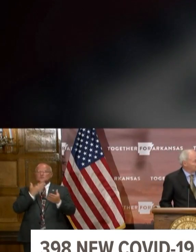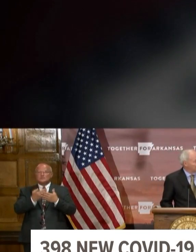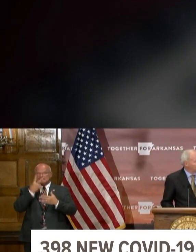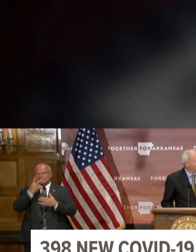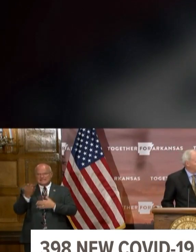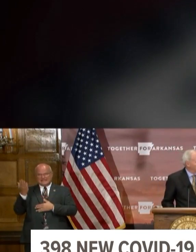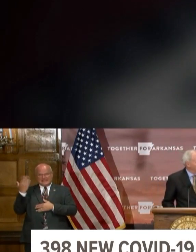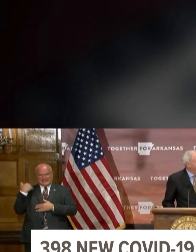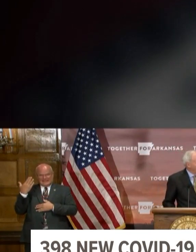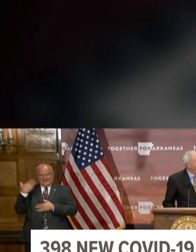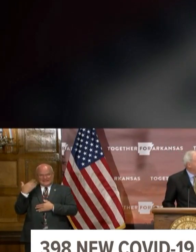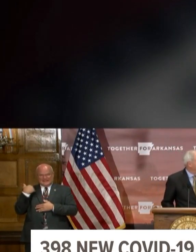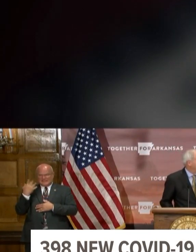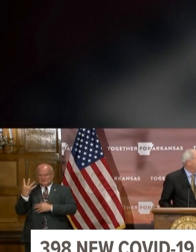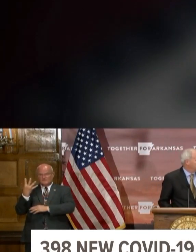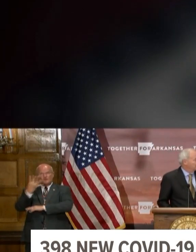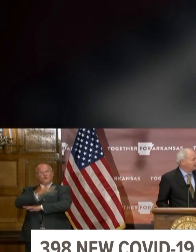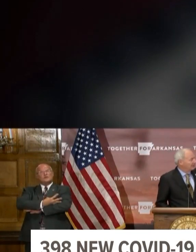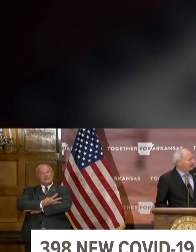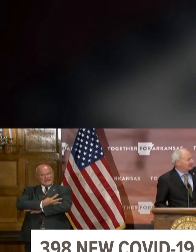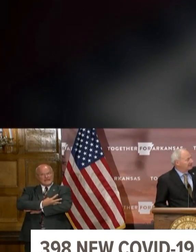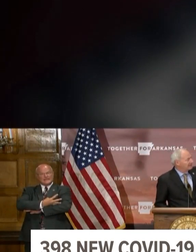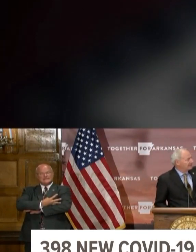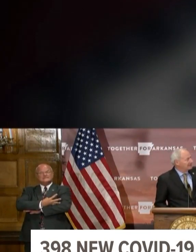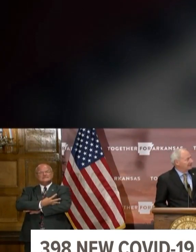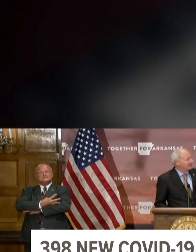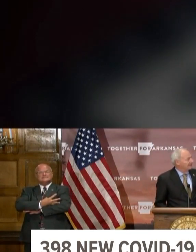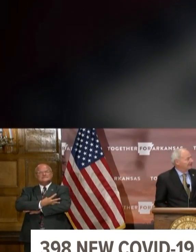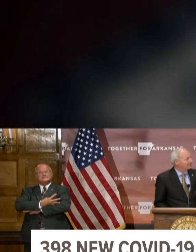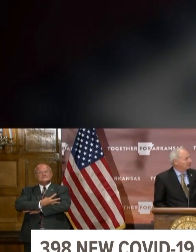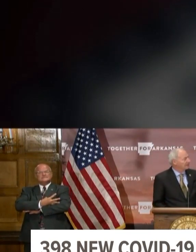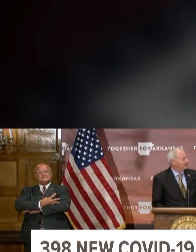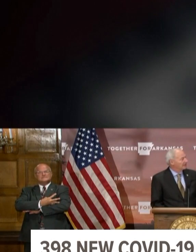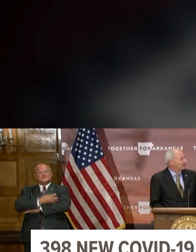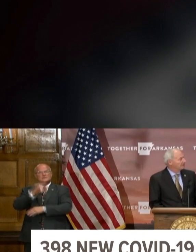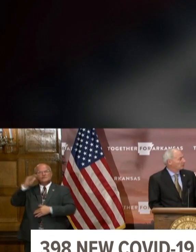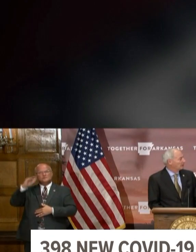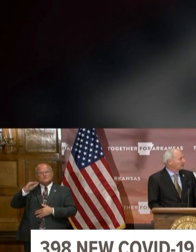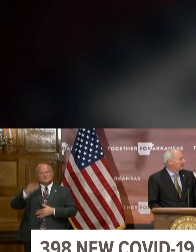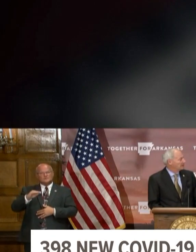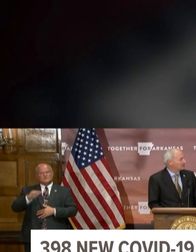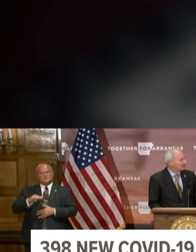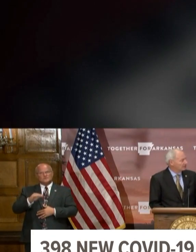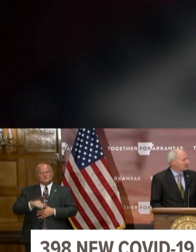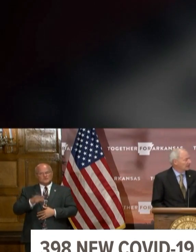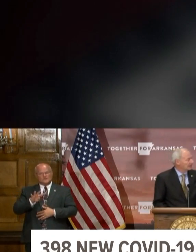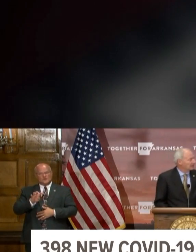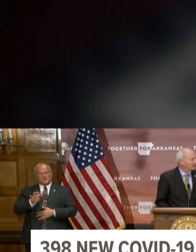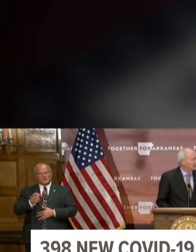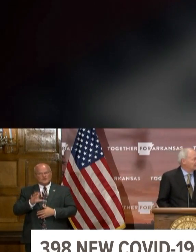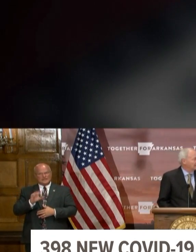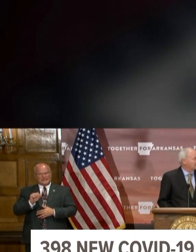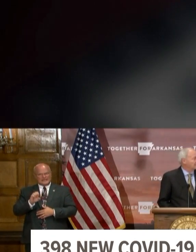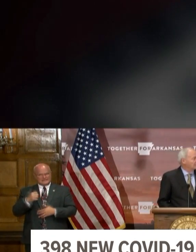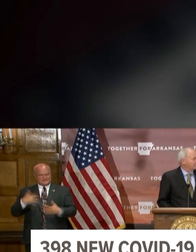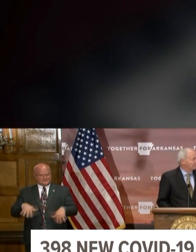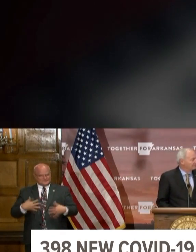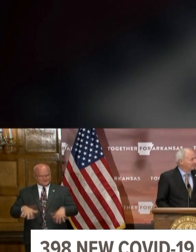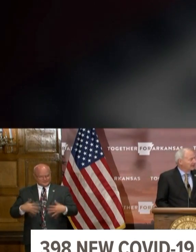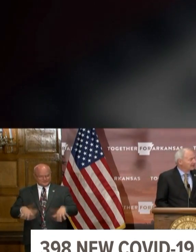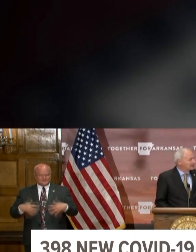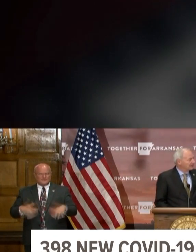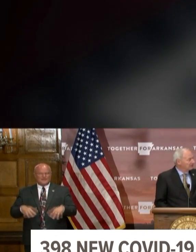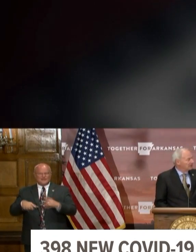the last 4 days that we've had fewer than 400 cases, it looks like. And